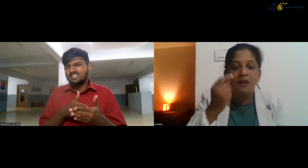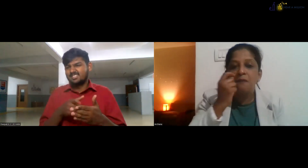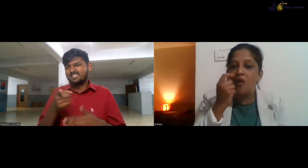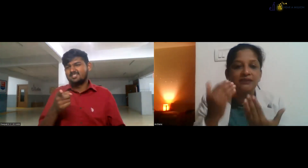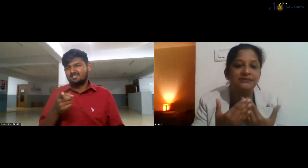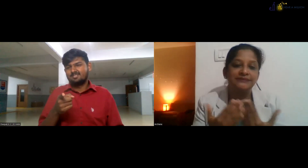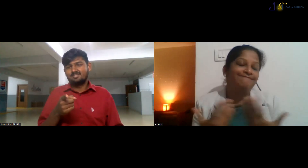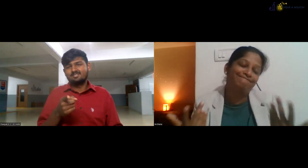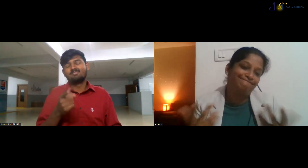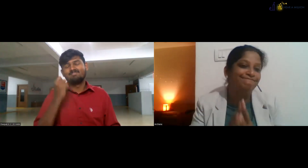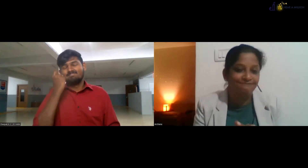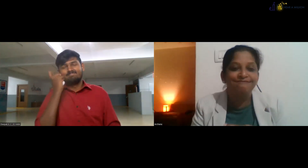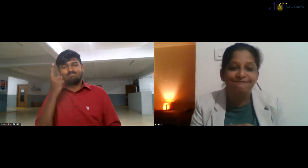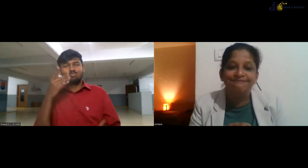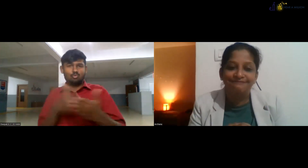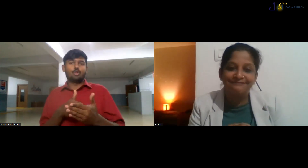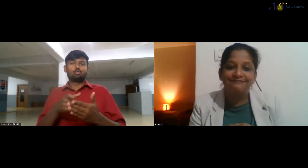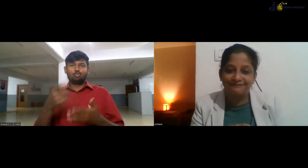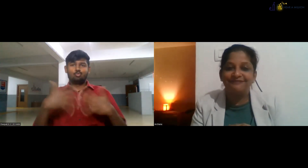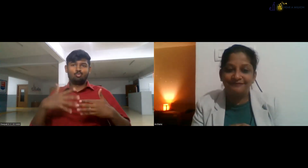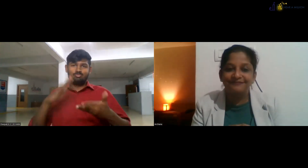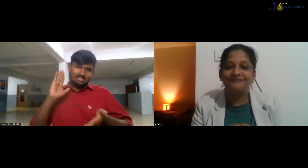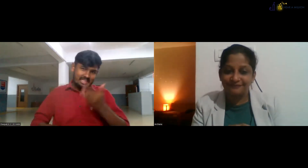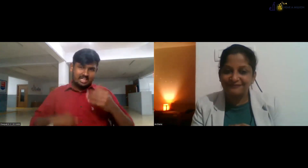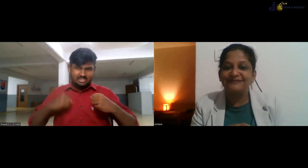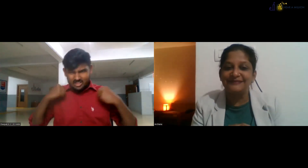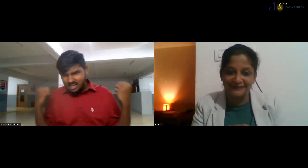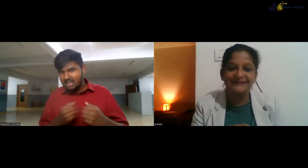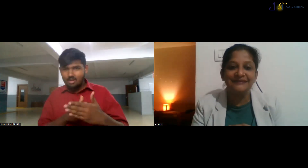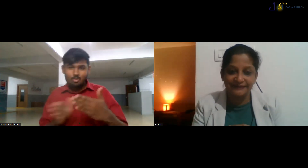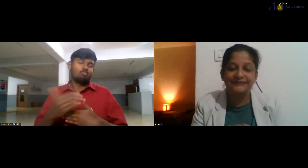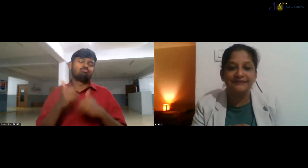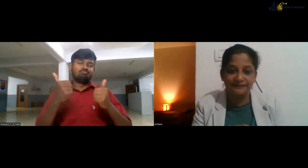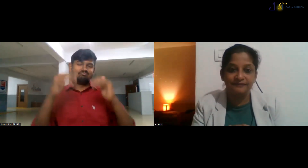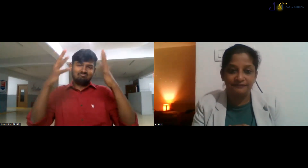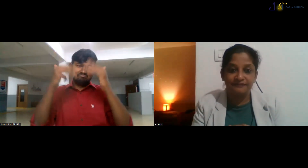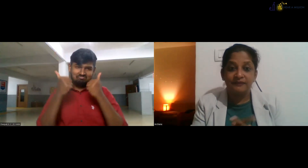the deaf woman So traveler, that's a challenge. that's a challenge.